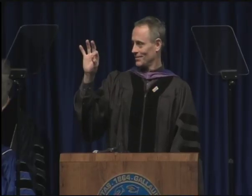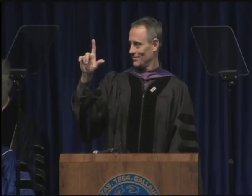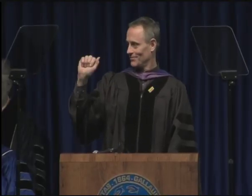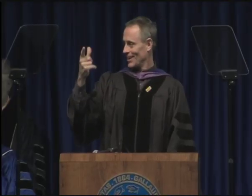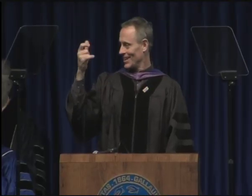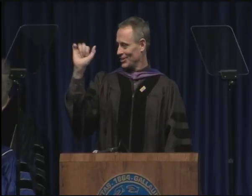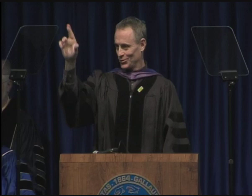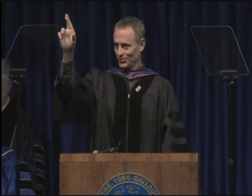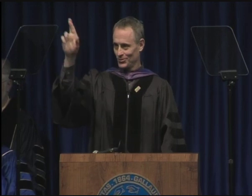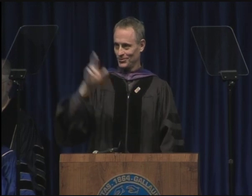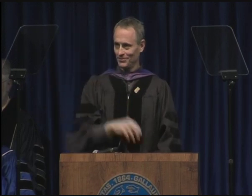Brenda Falje.